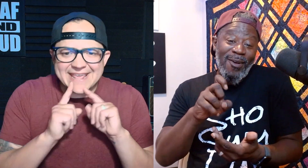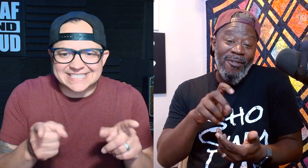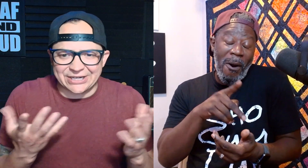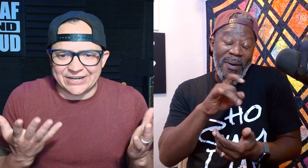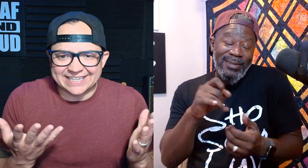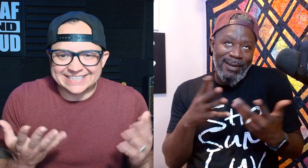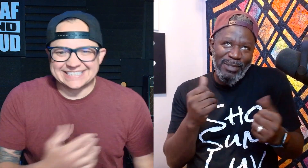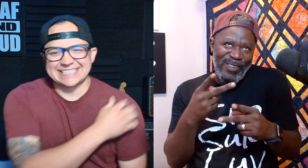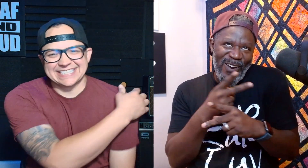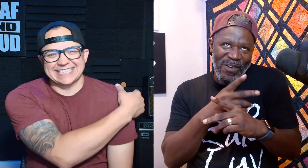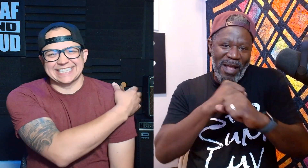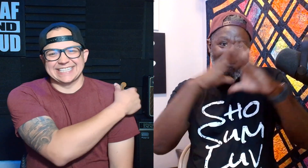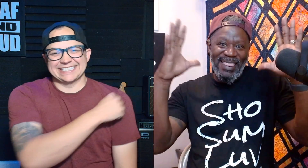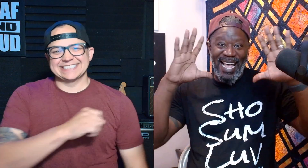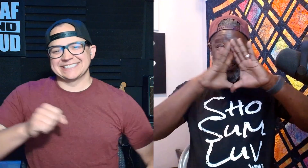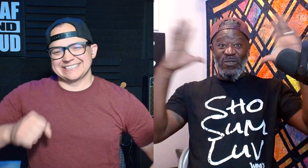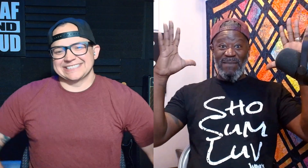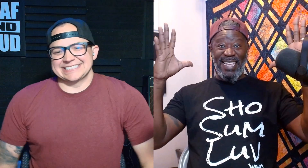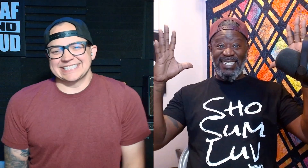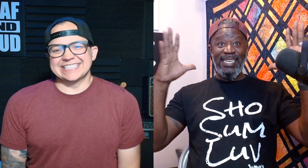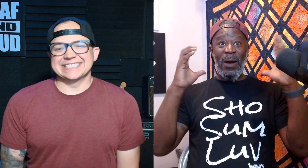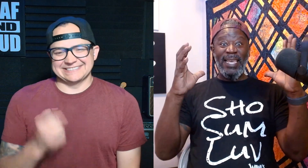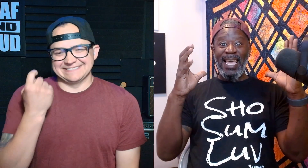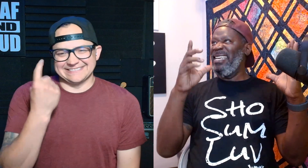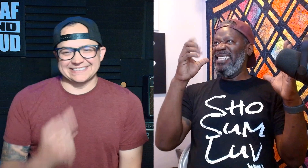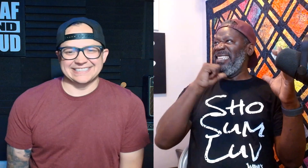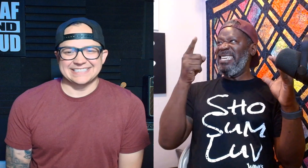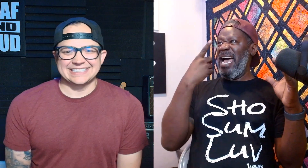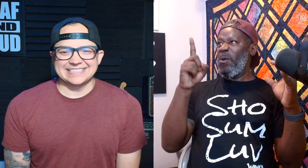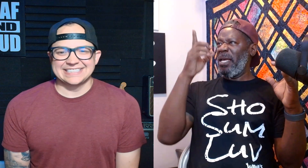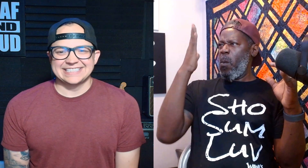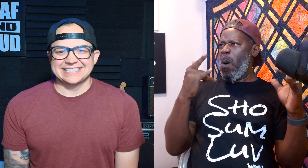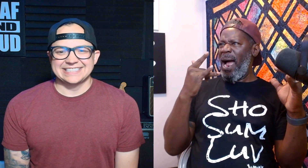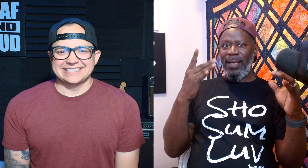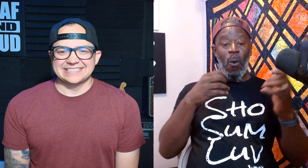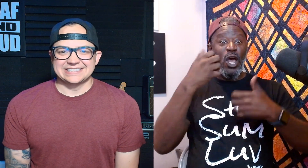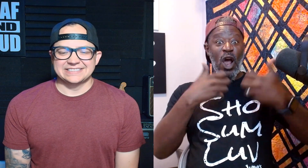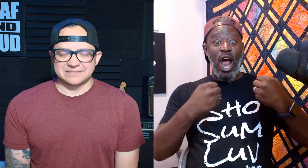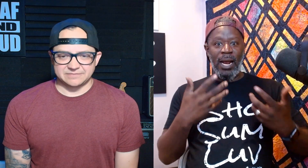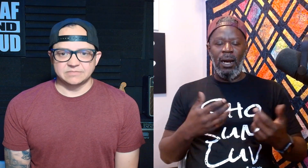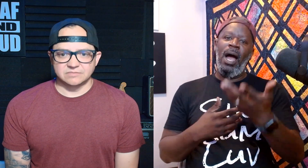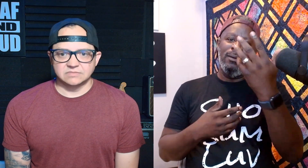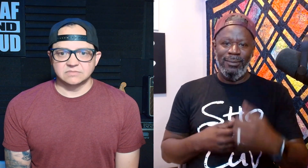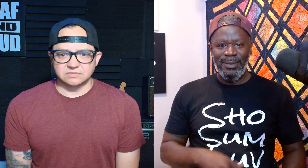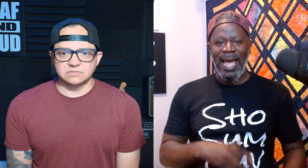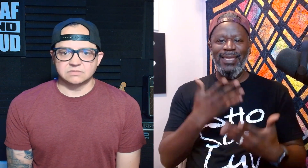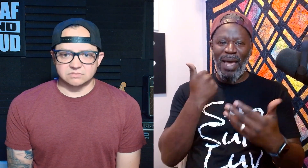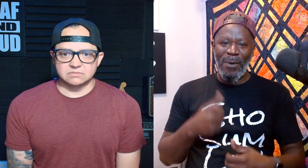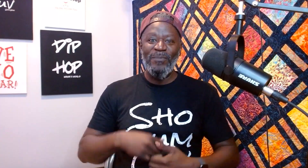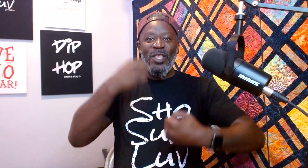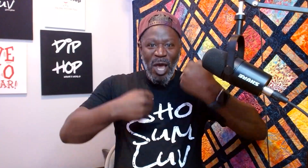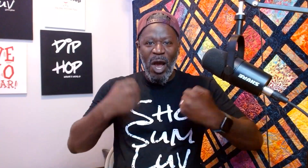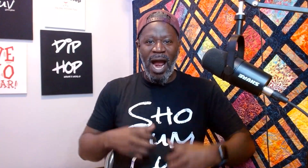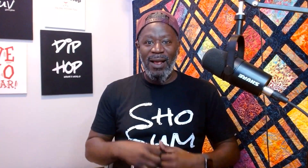a puzzle, I'm just trying to figure out the best thing. The dream is, okay, this is not working. Why? Or your car. That's